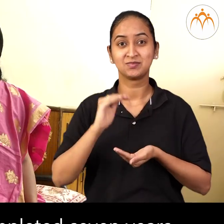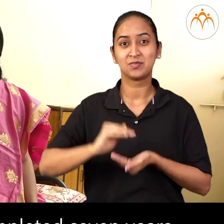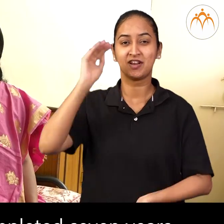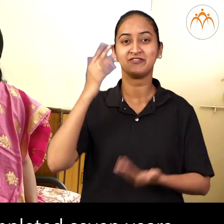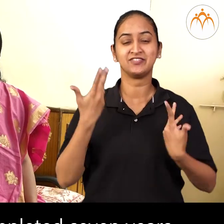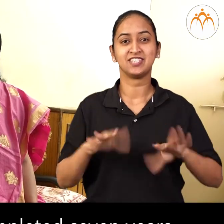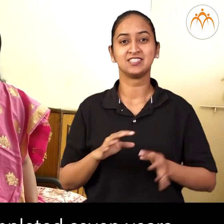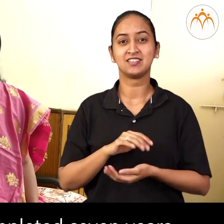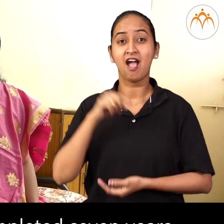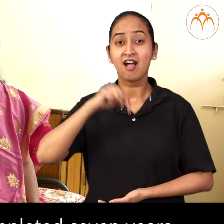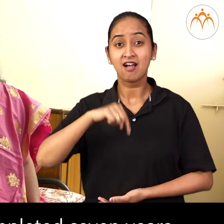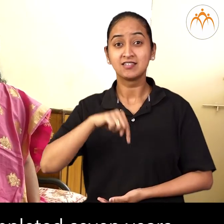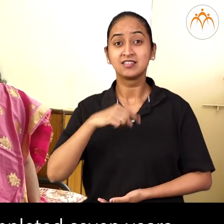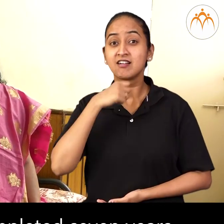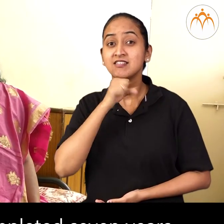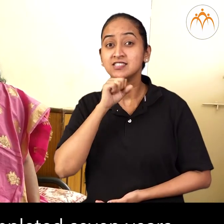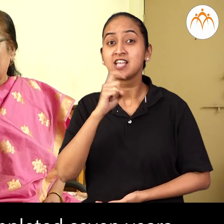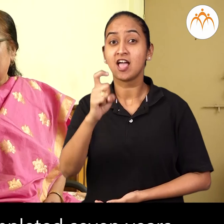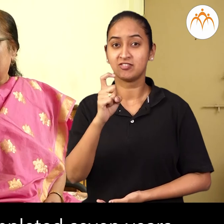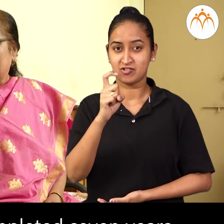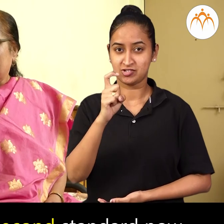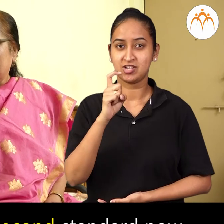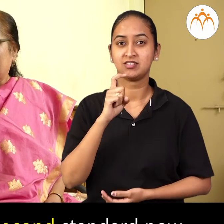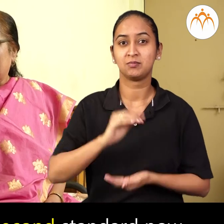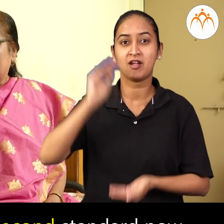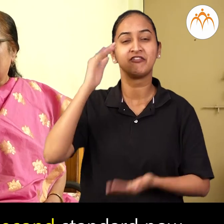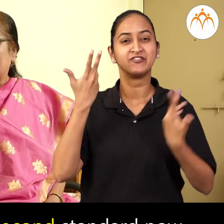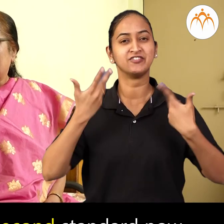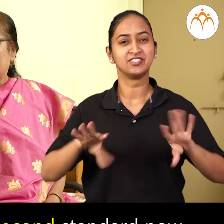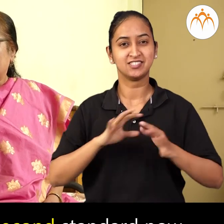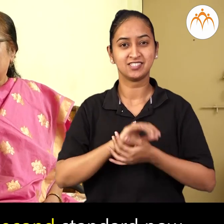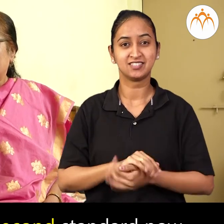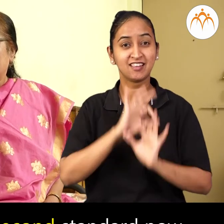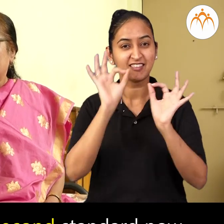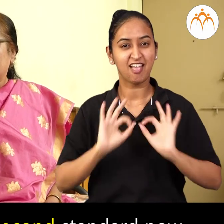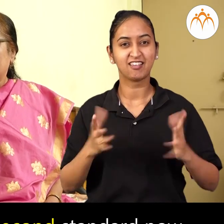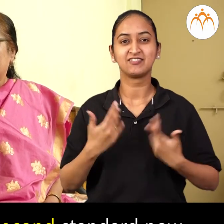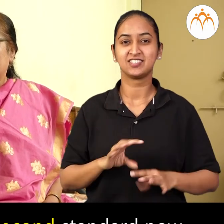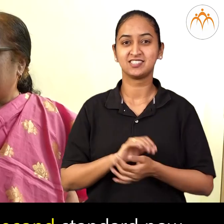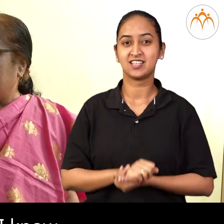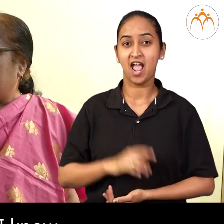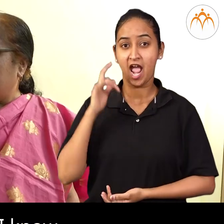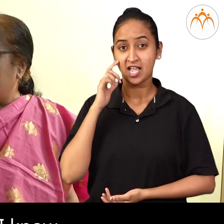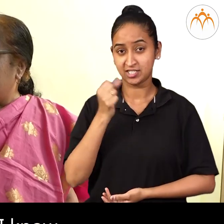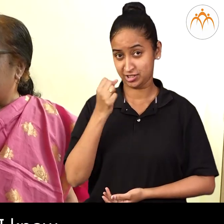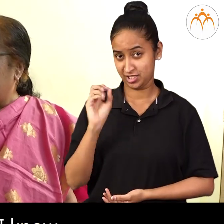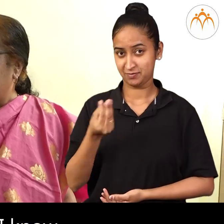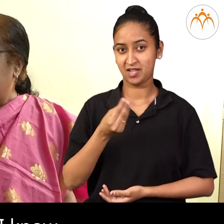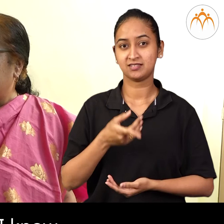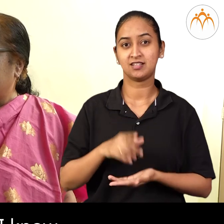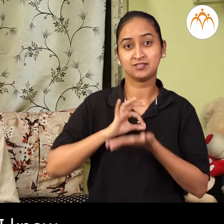isn't it? Today, Dhanu completed 7 years. Grandma, I am in second standard now. Yes,